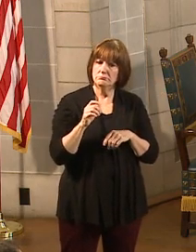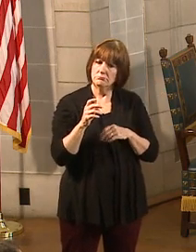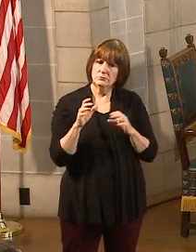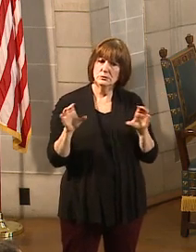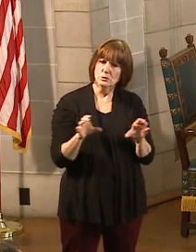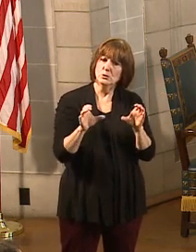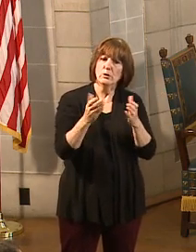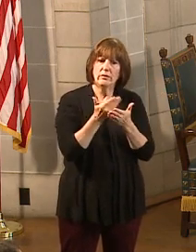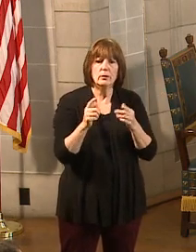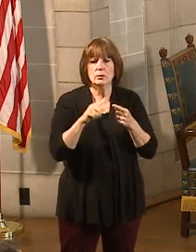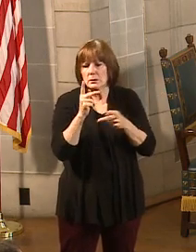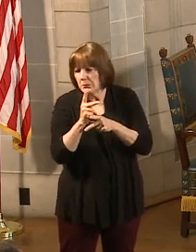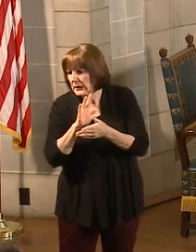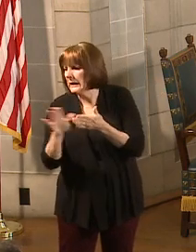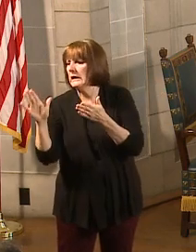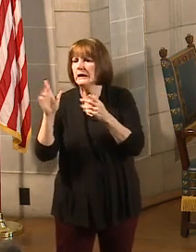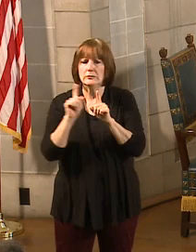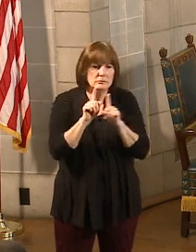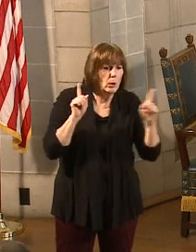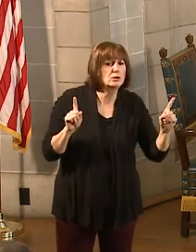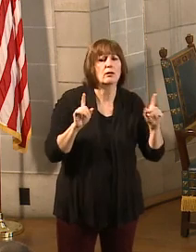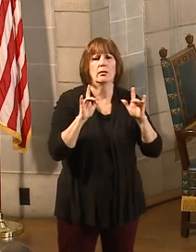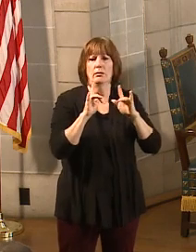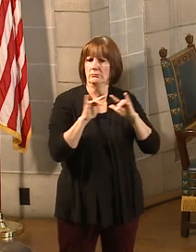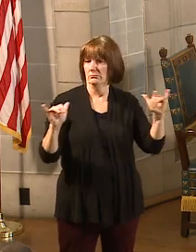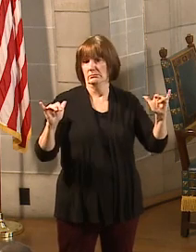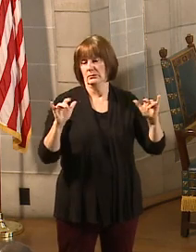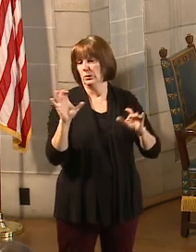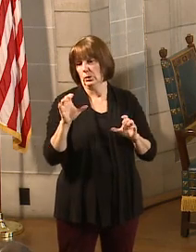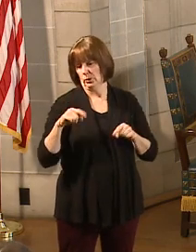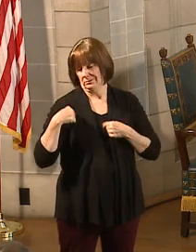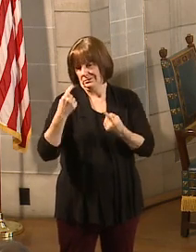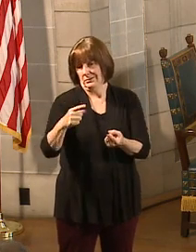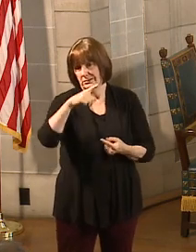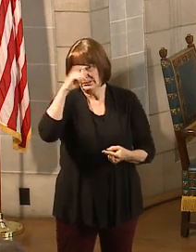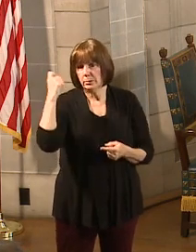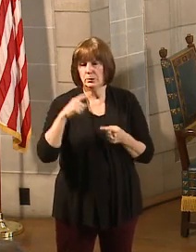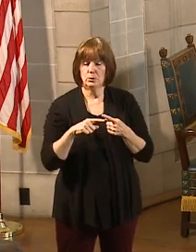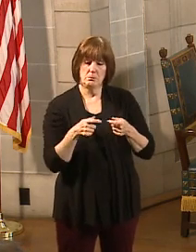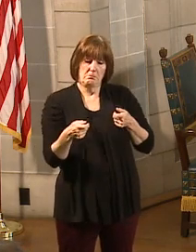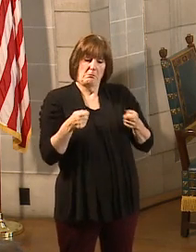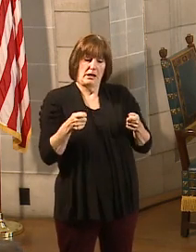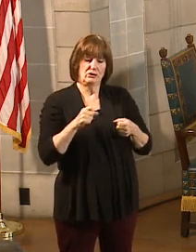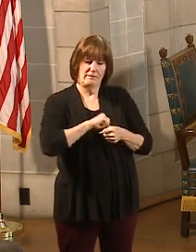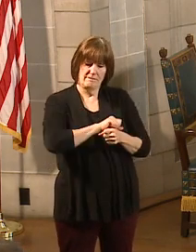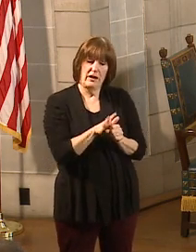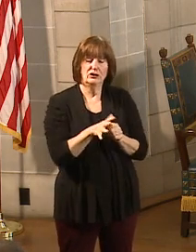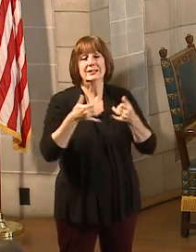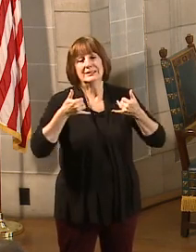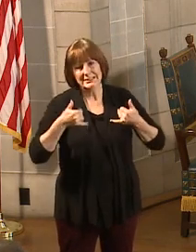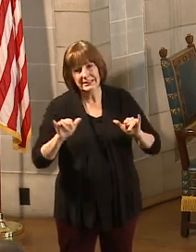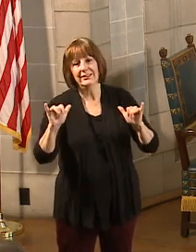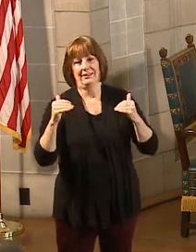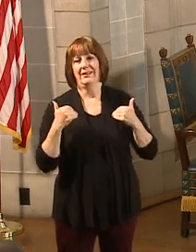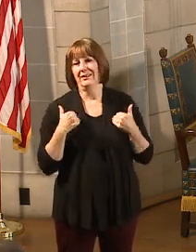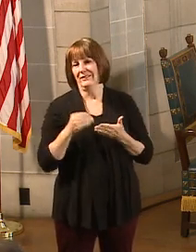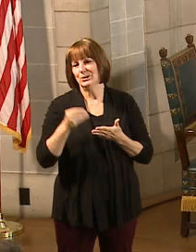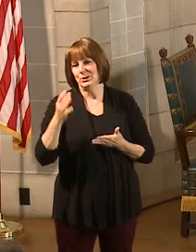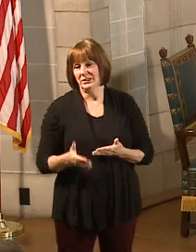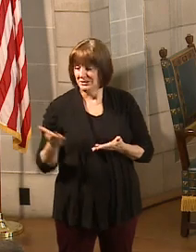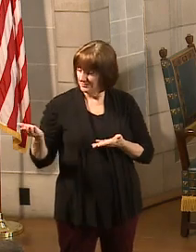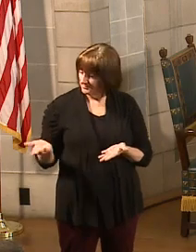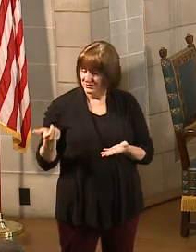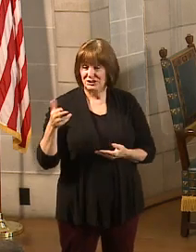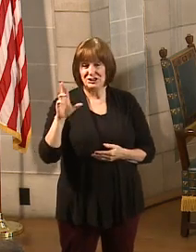little bit about what the community college has been doing. And like I said, they've been doing it all summer long to be able to manage this virus and still continue to educate students. Greg?